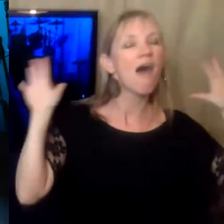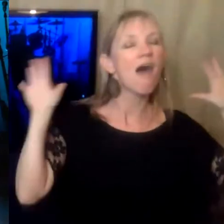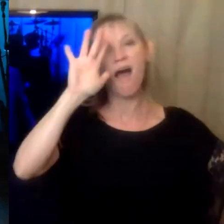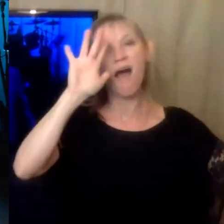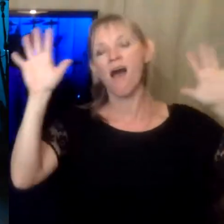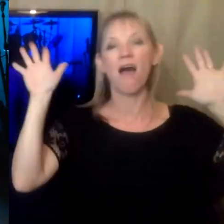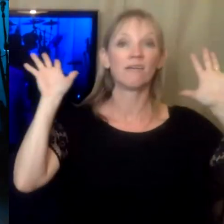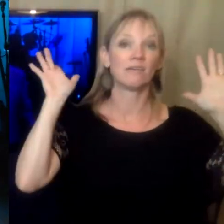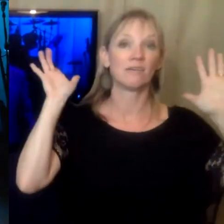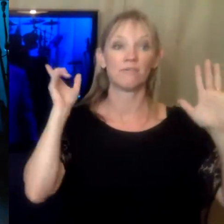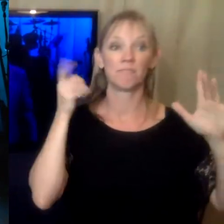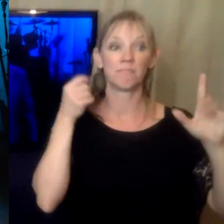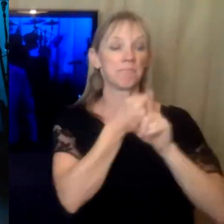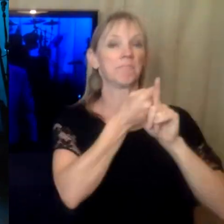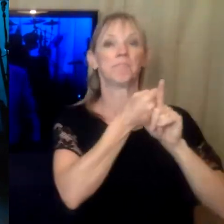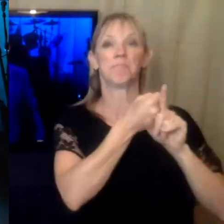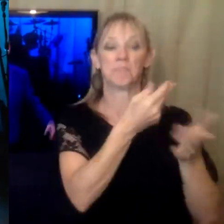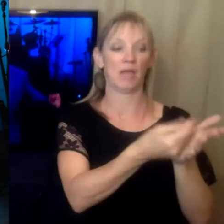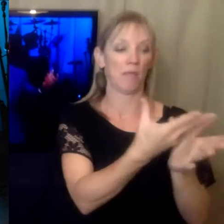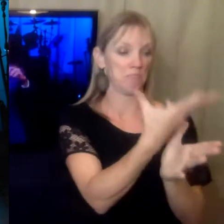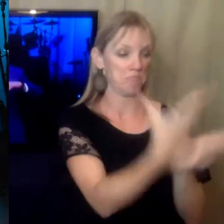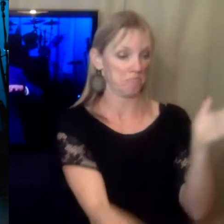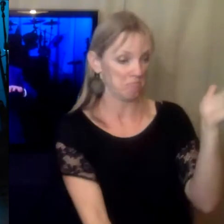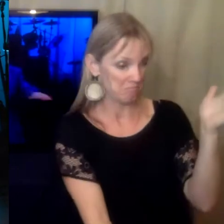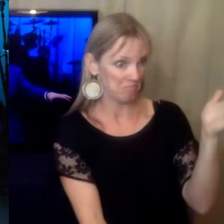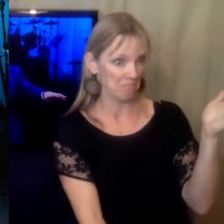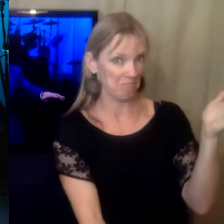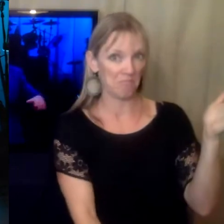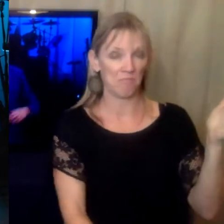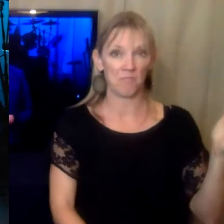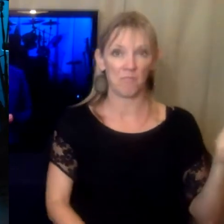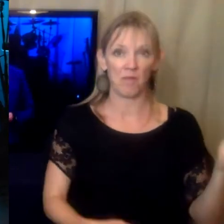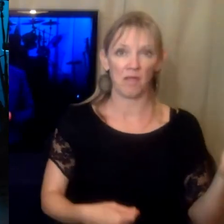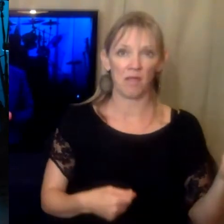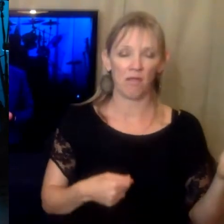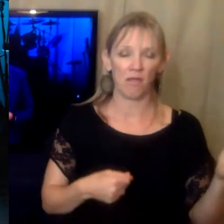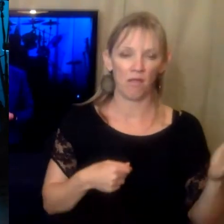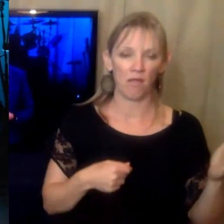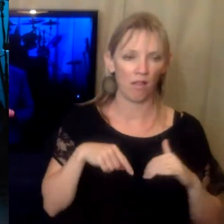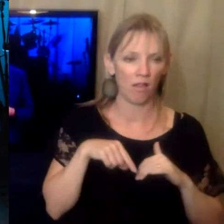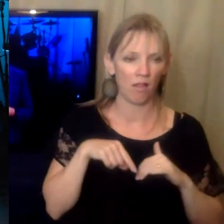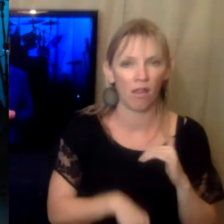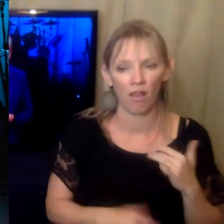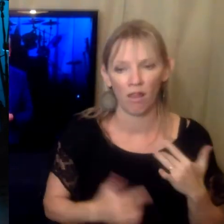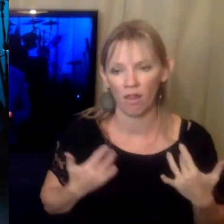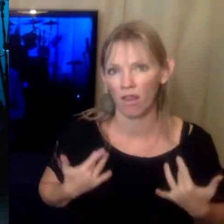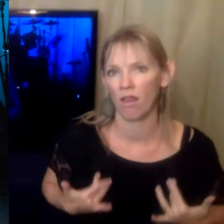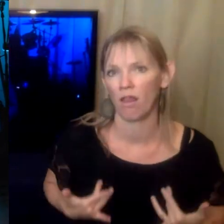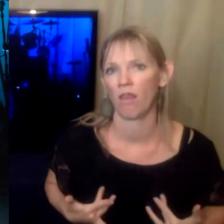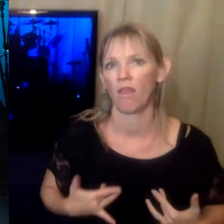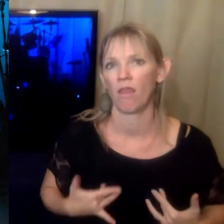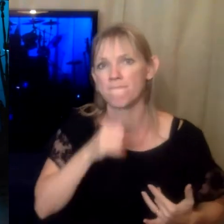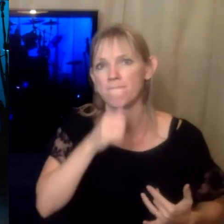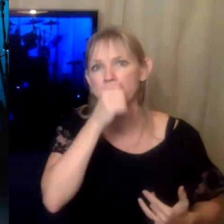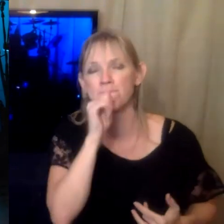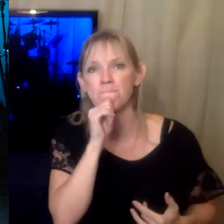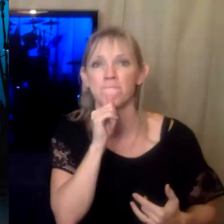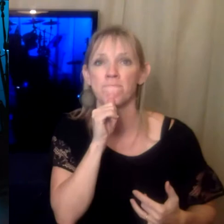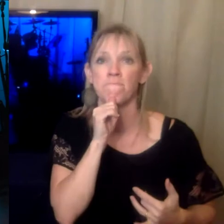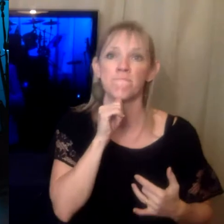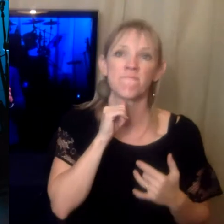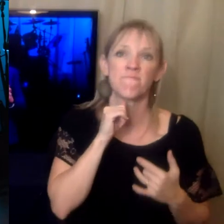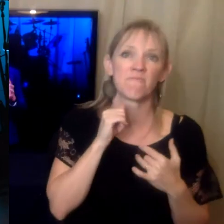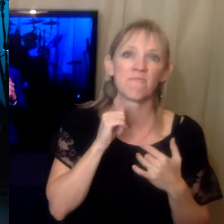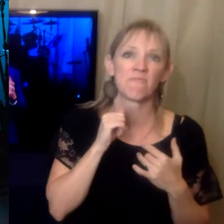until he lost it all. And then he sank into greater deprivation and suffering until he could